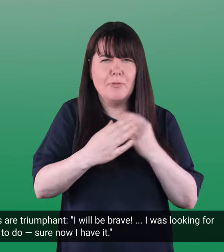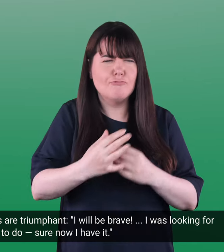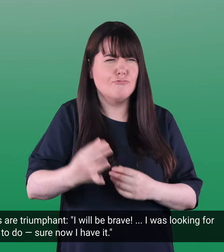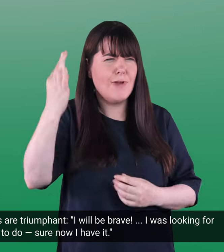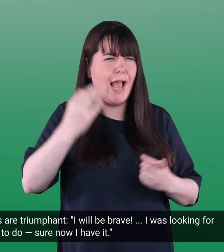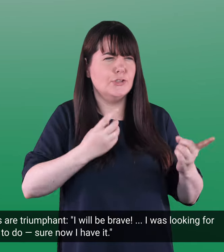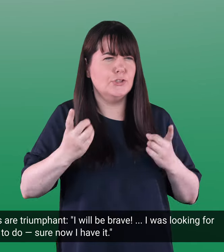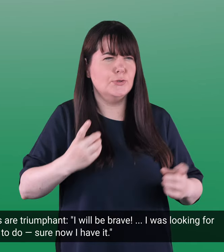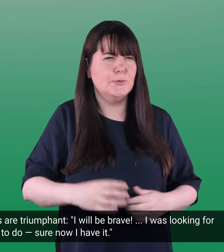do